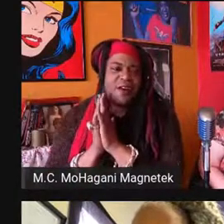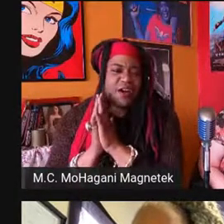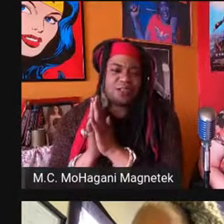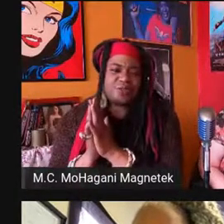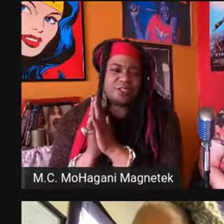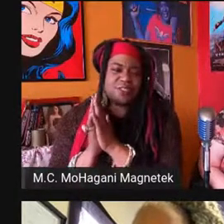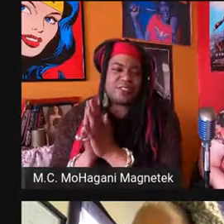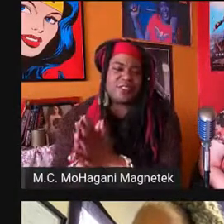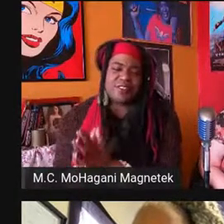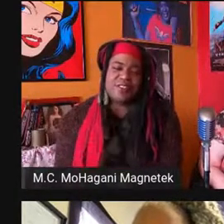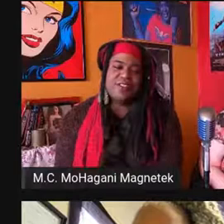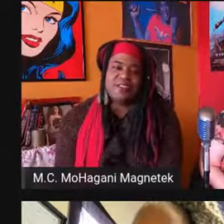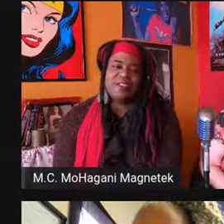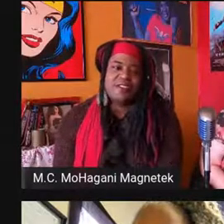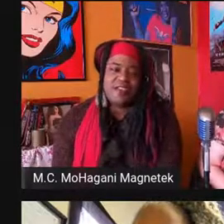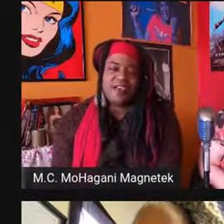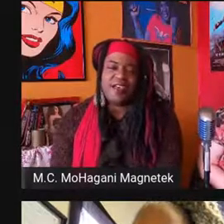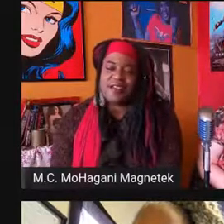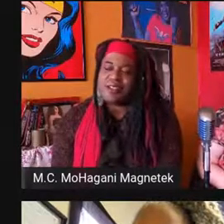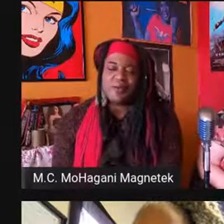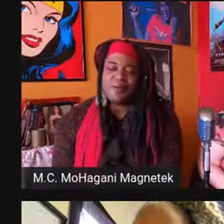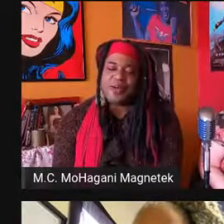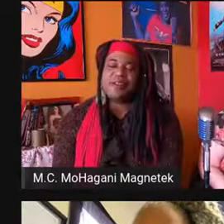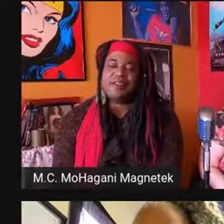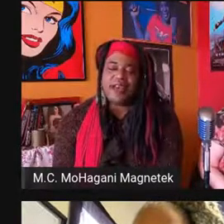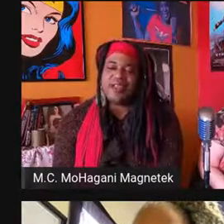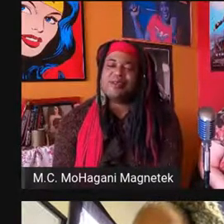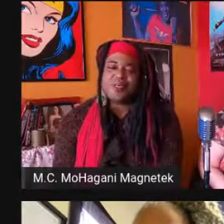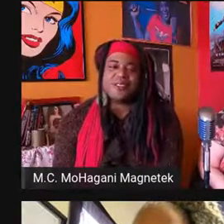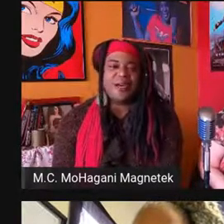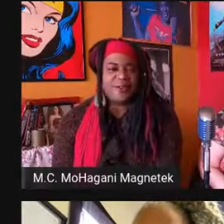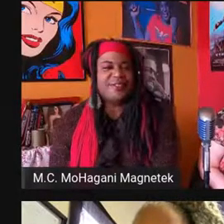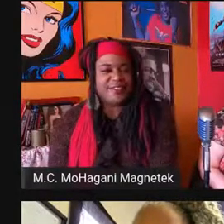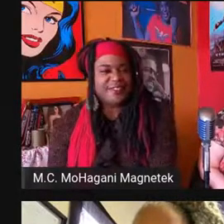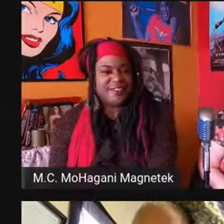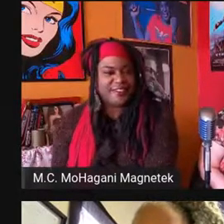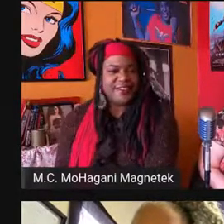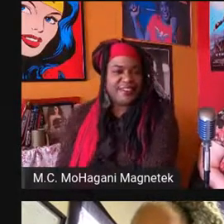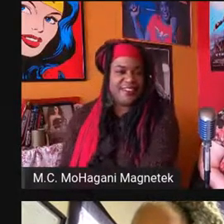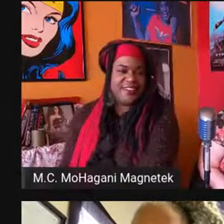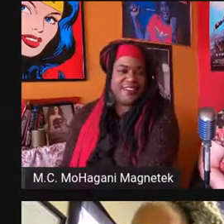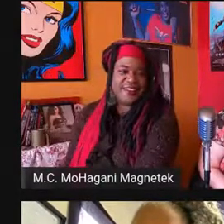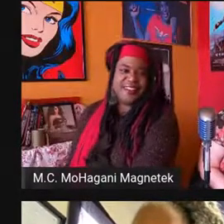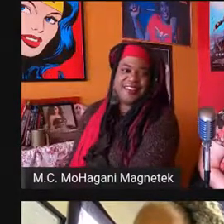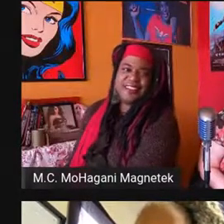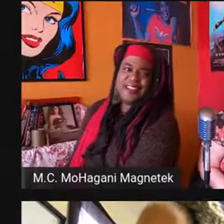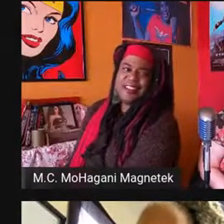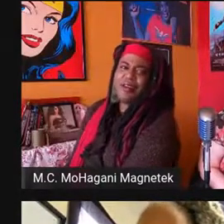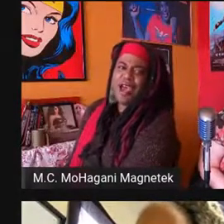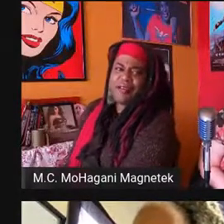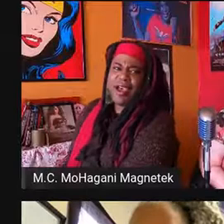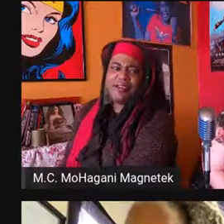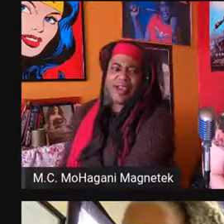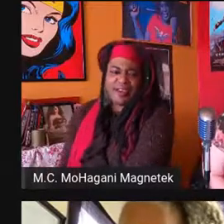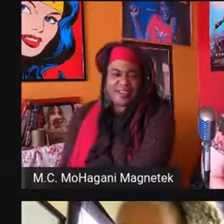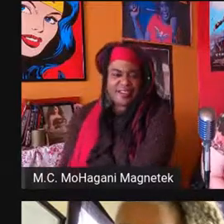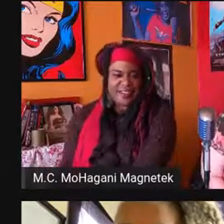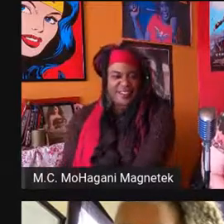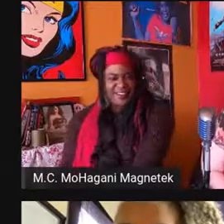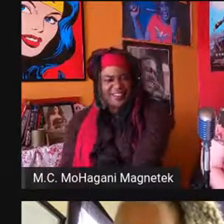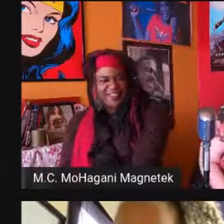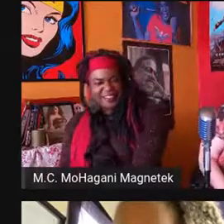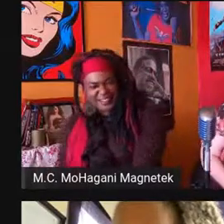in artistry, just, yeah, it'll get no better than that. That's well, we just leave it up to the women to do that anyway. I mean, it's